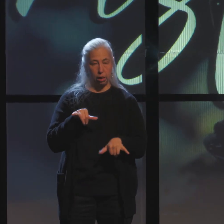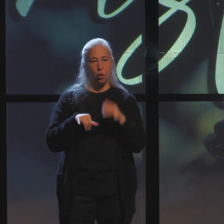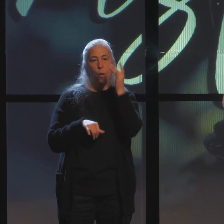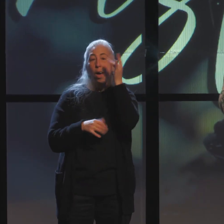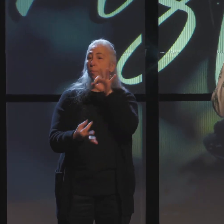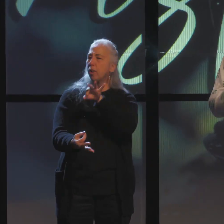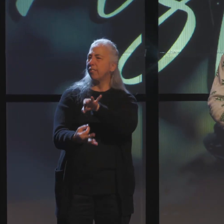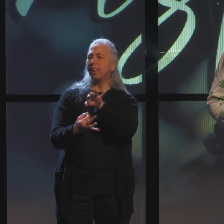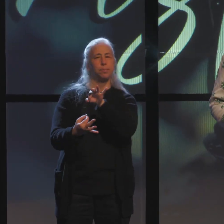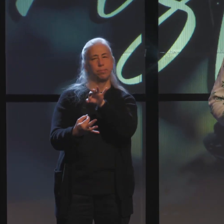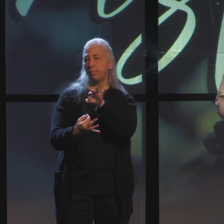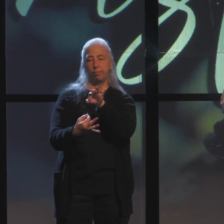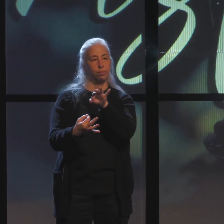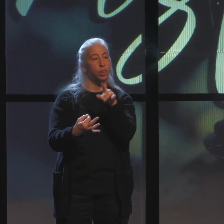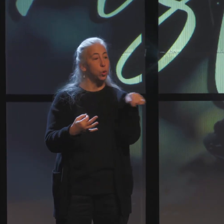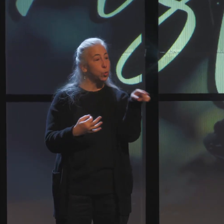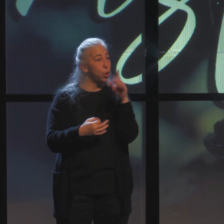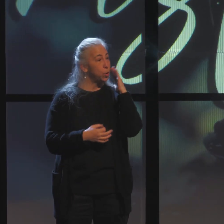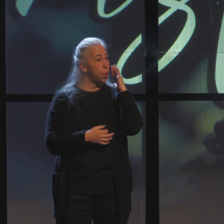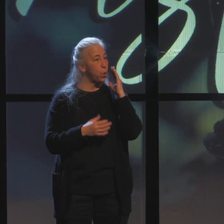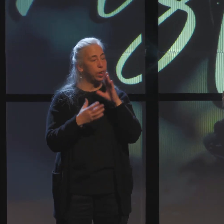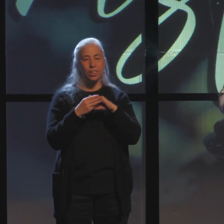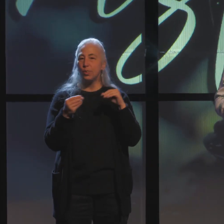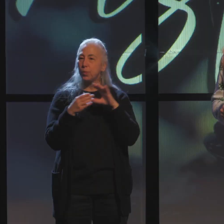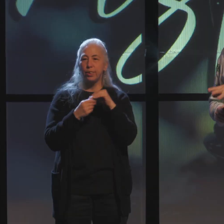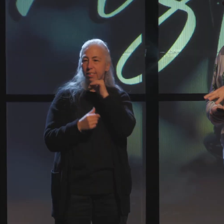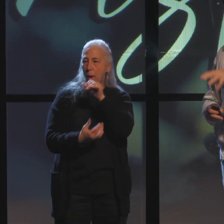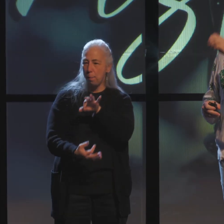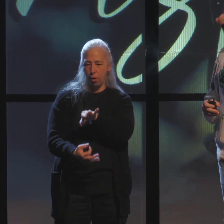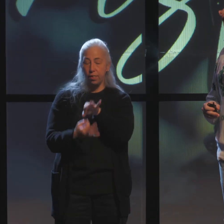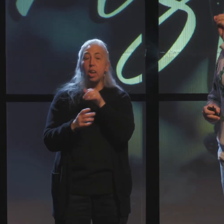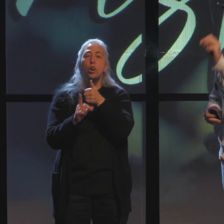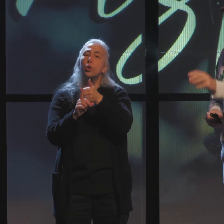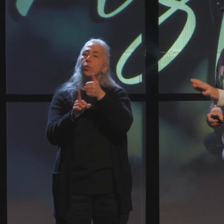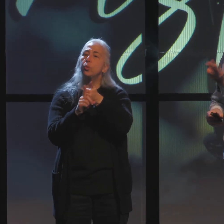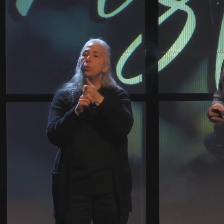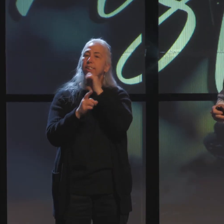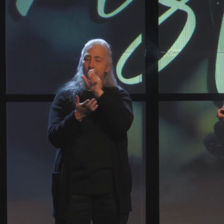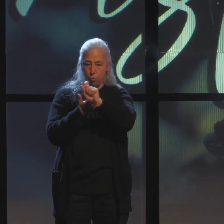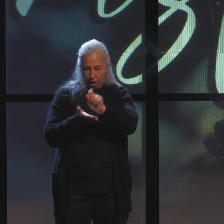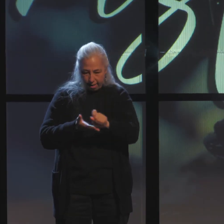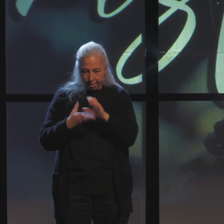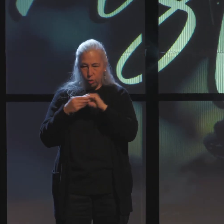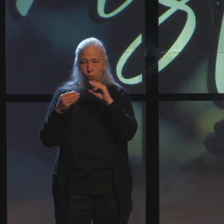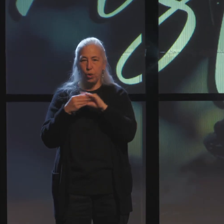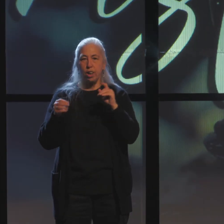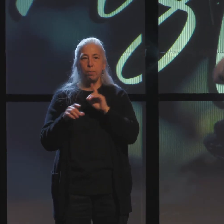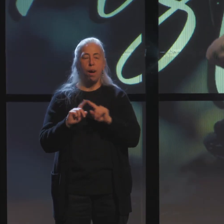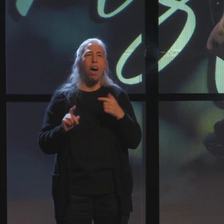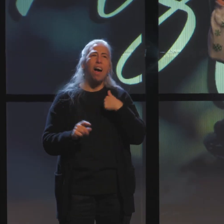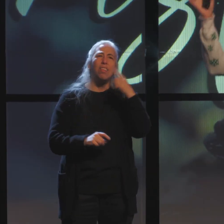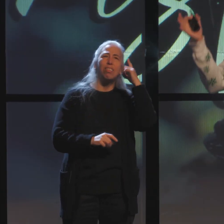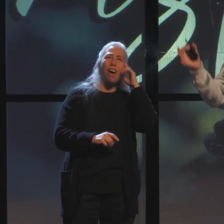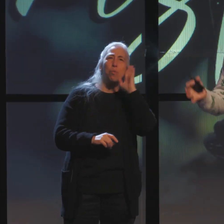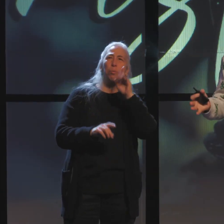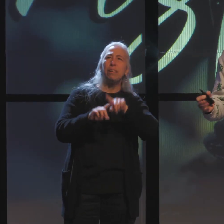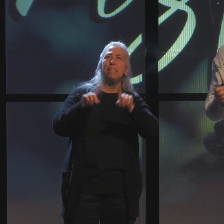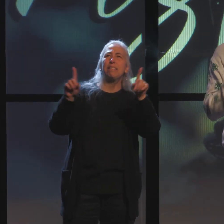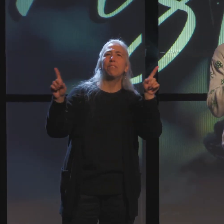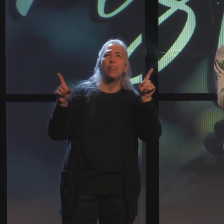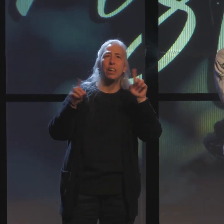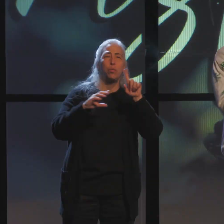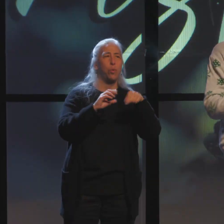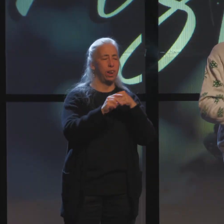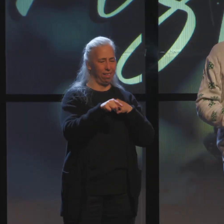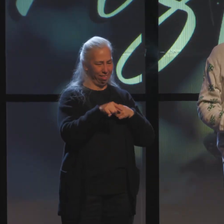your stories aren't perfect? Right? You didn't write the story of what you thought it was going to be like when whatever happened. Like